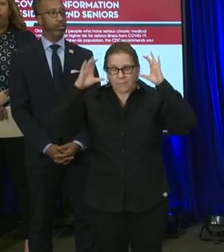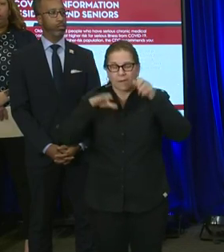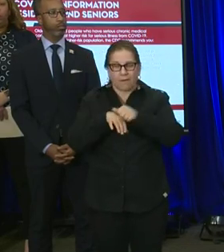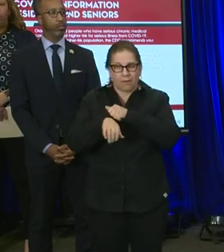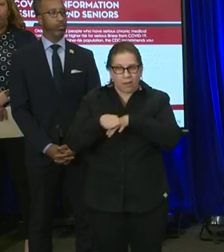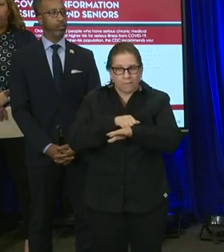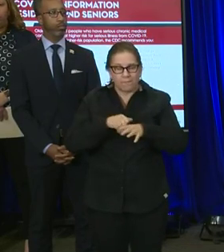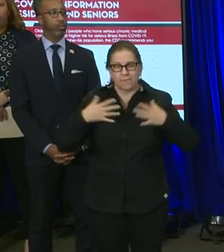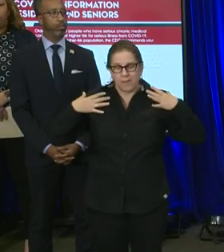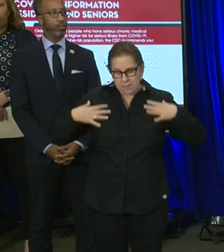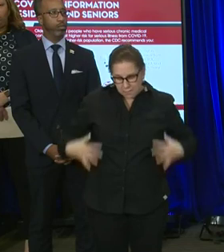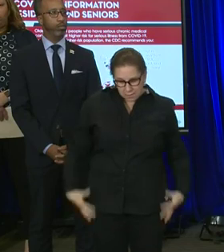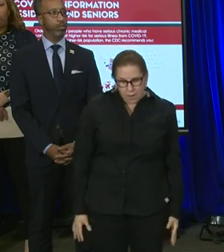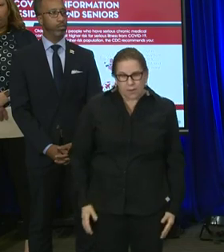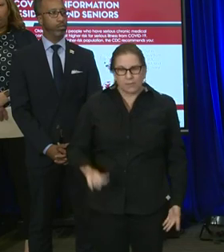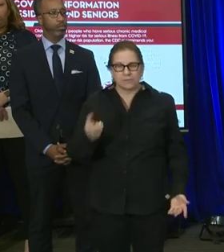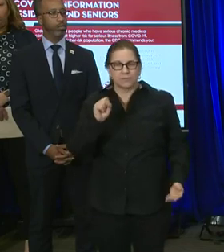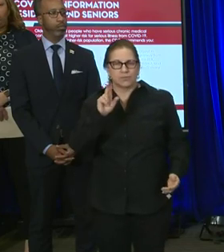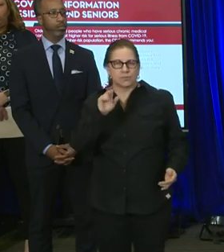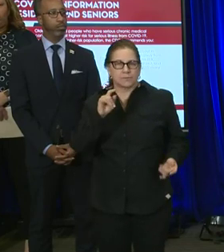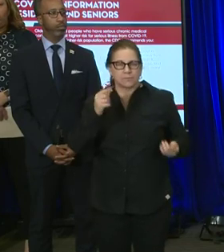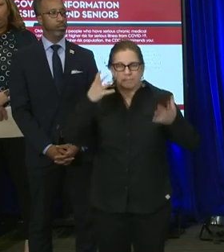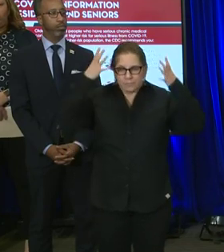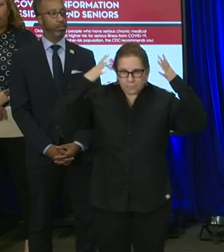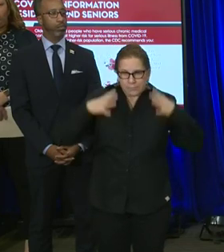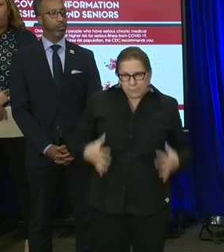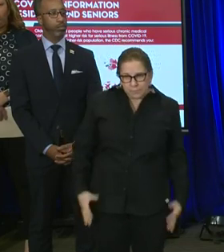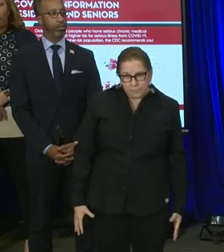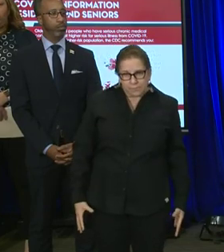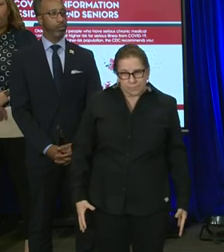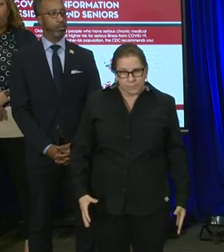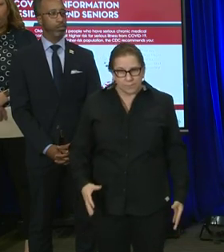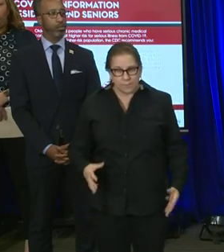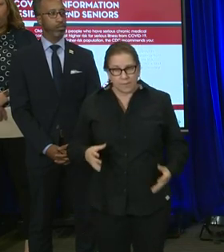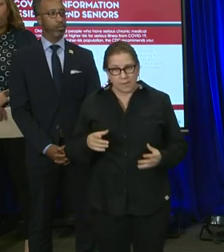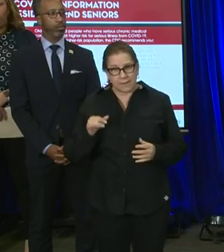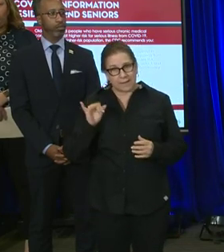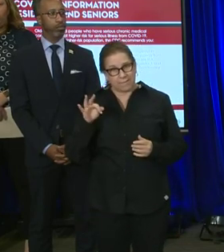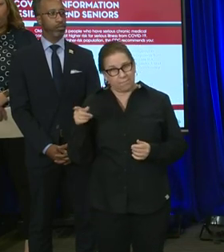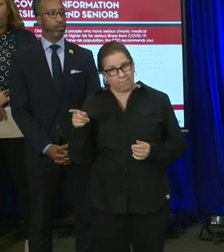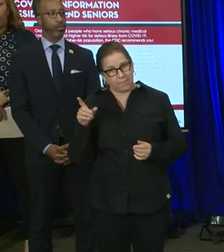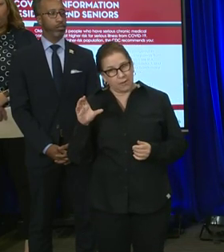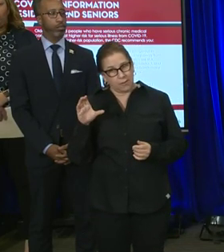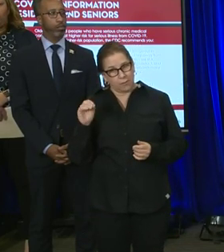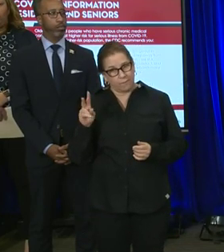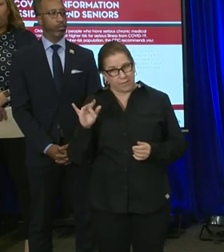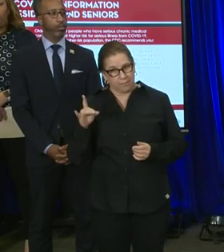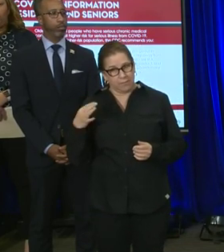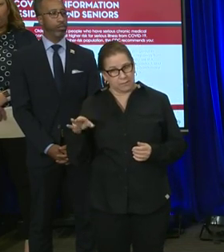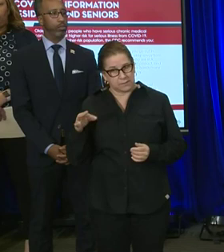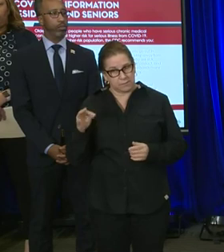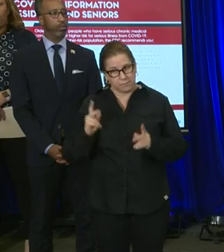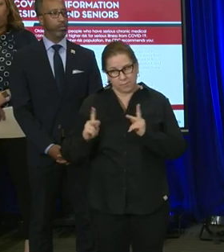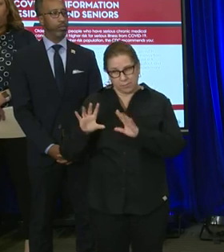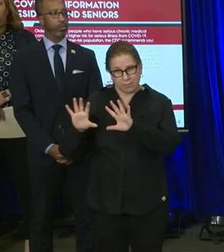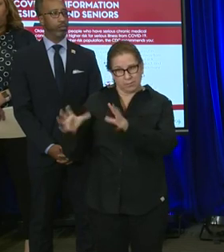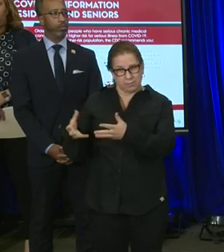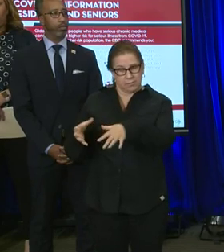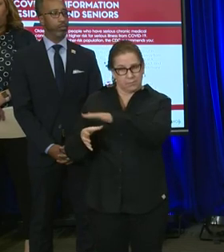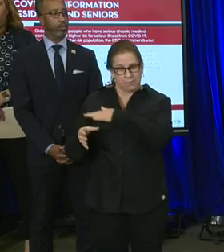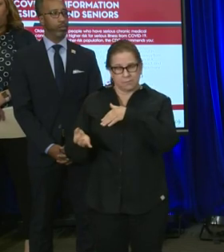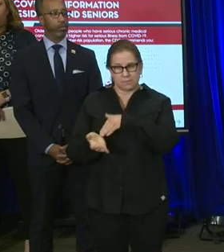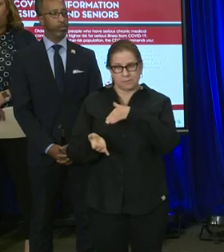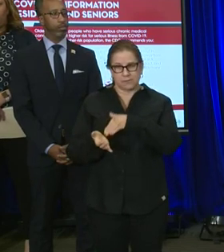for patients suspected of having COVID-19 and those who have been diagnosed with COVID-19.